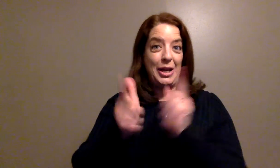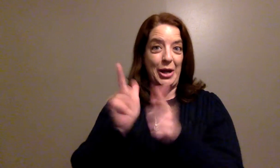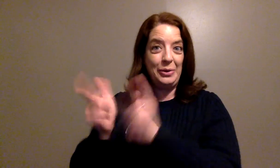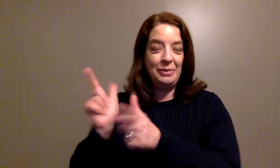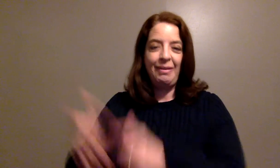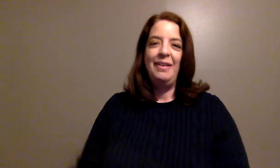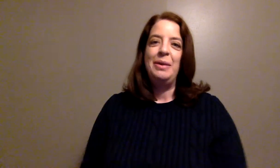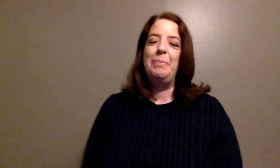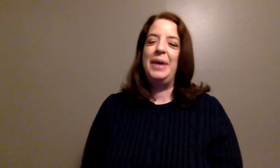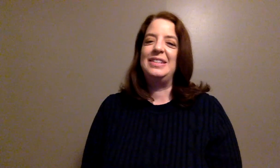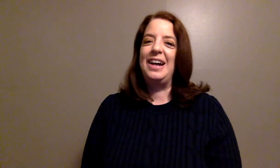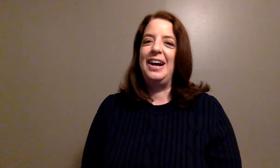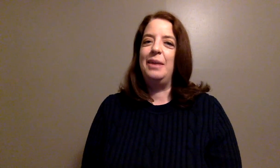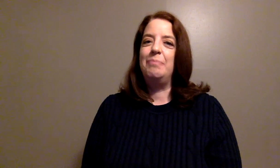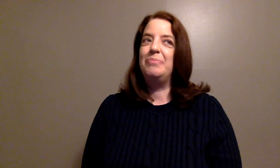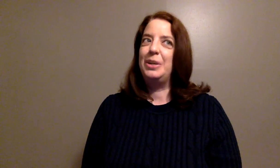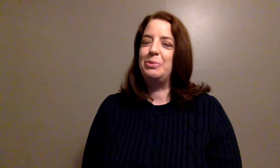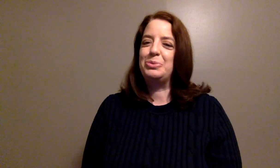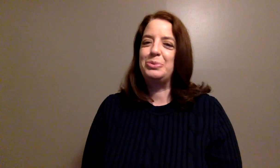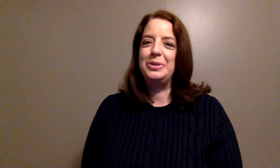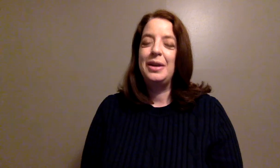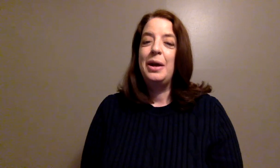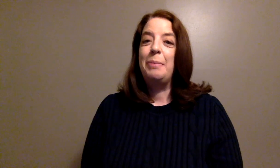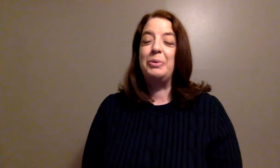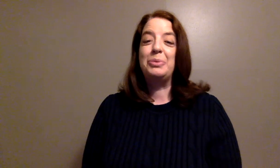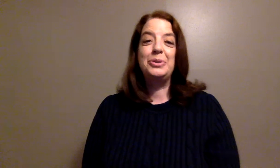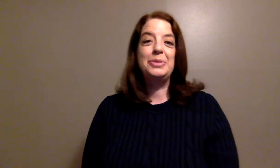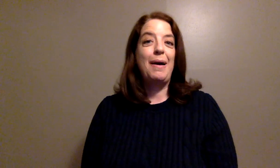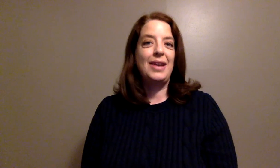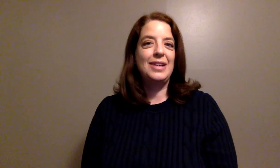Laredo, but there was rules. But with rules about guns in